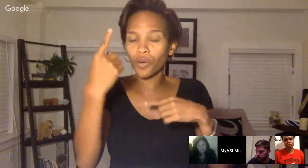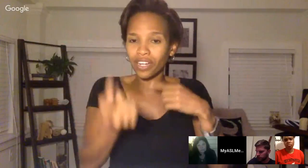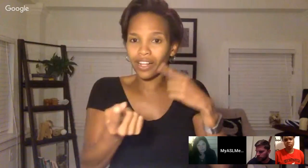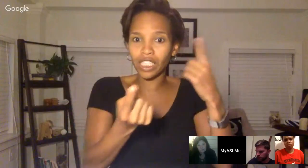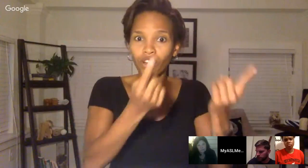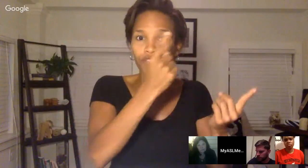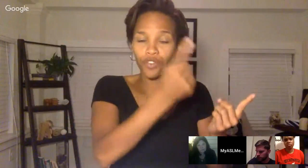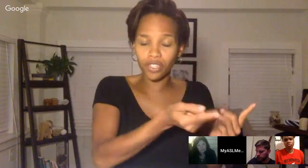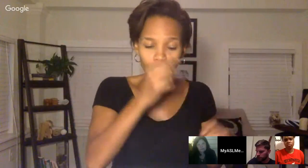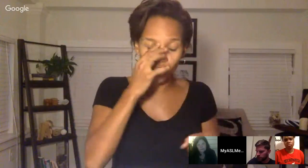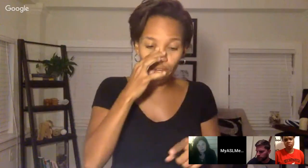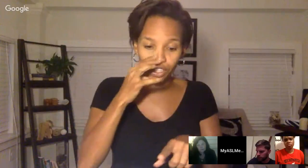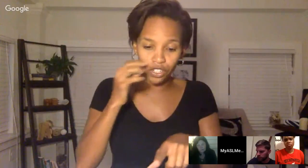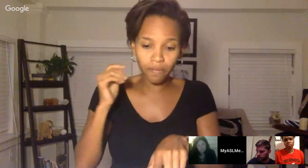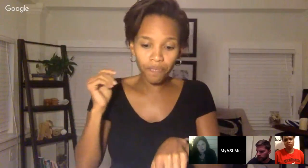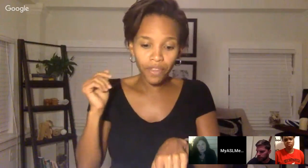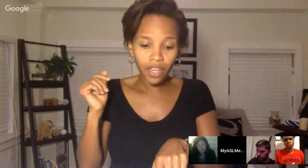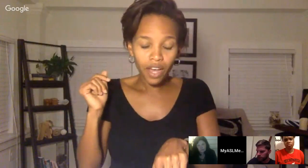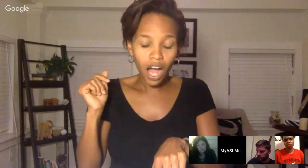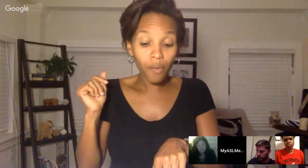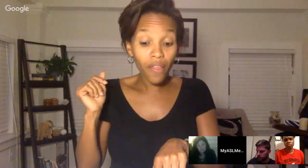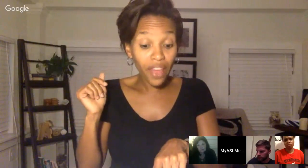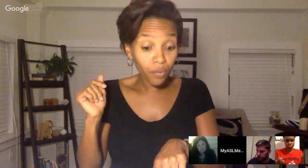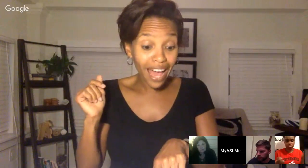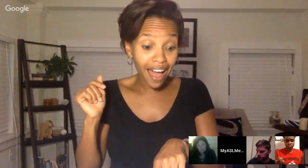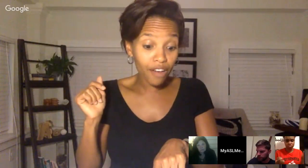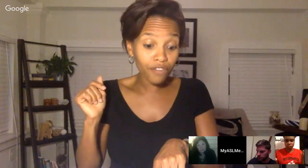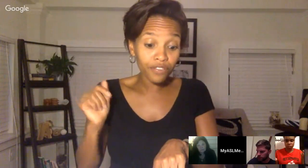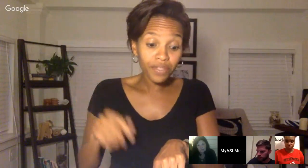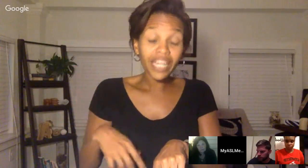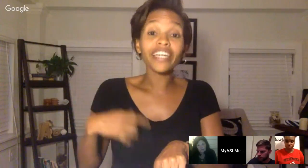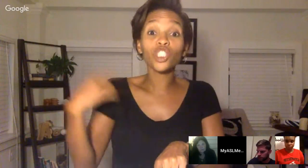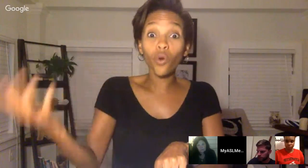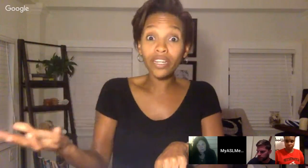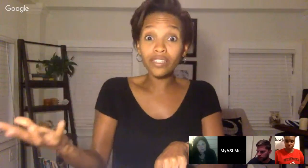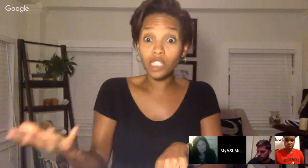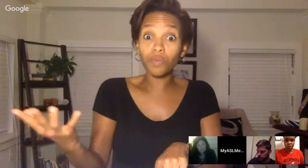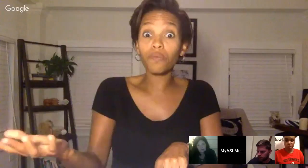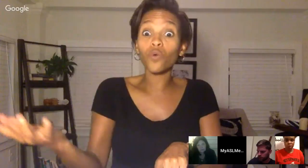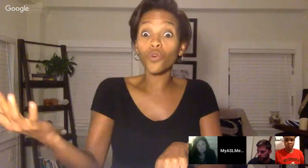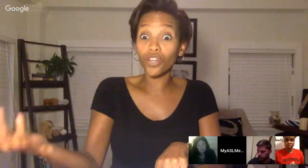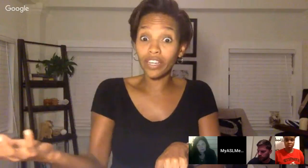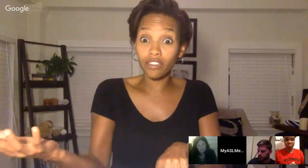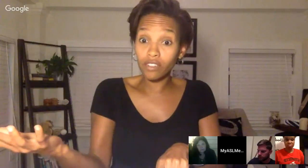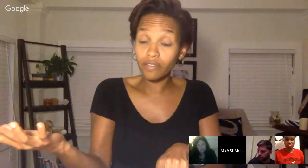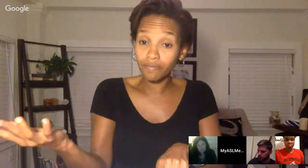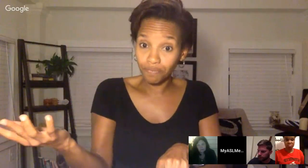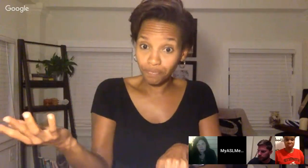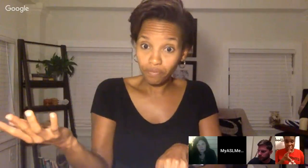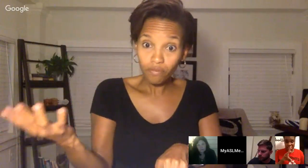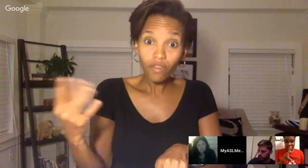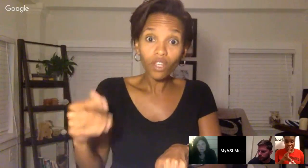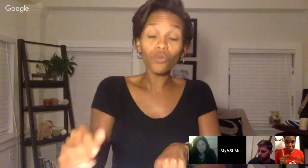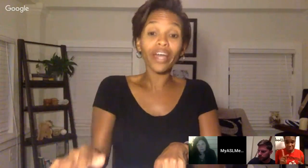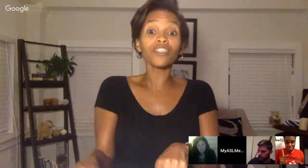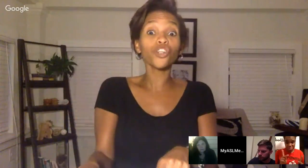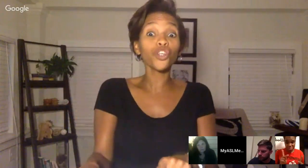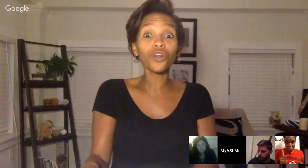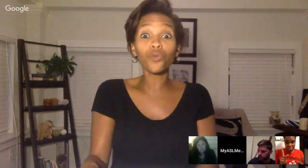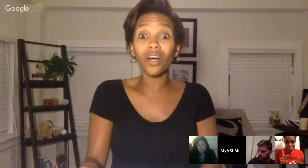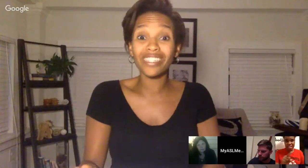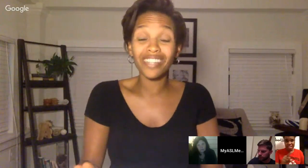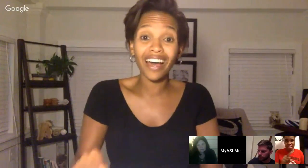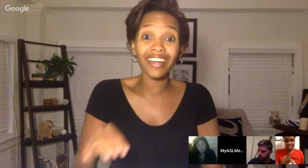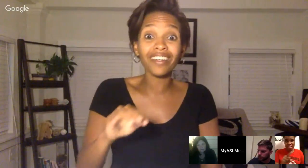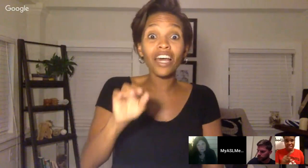more appropriate classifier for this situation. And then we have, and 26 people were killed, right? So